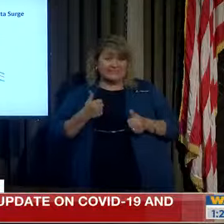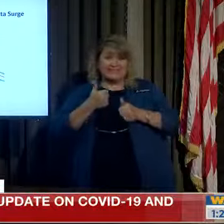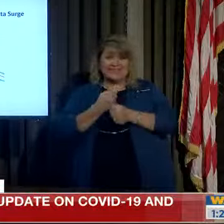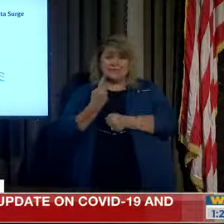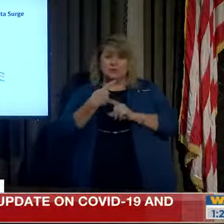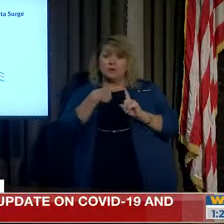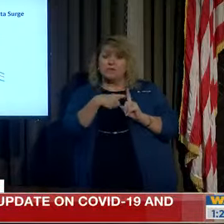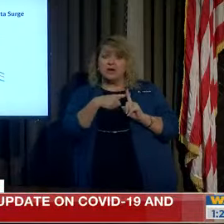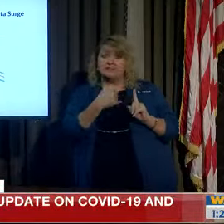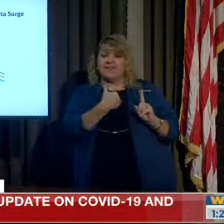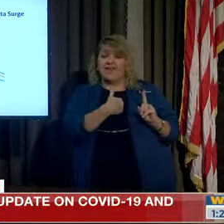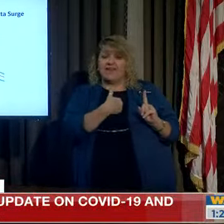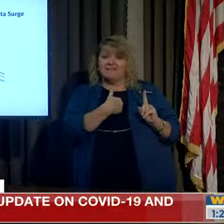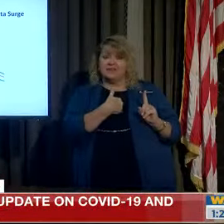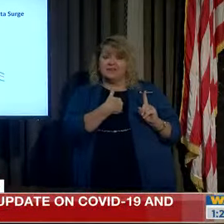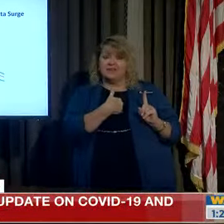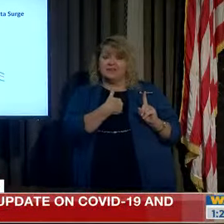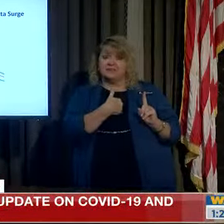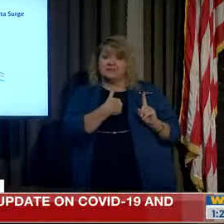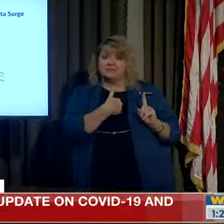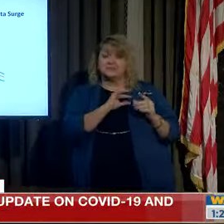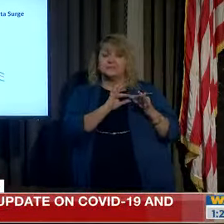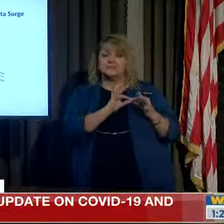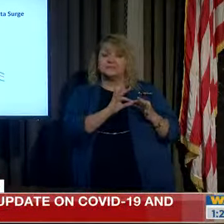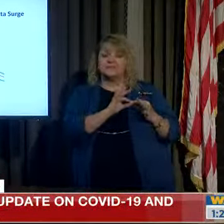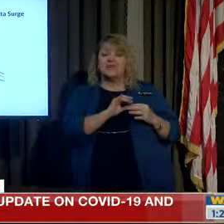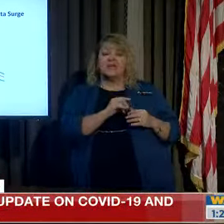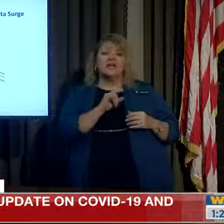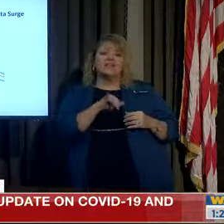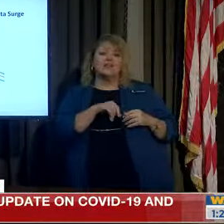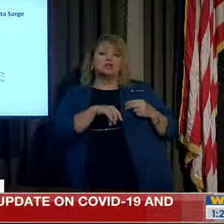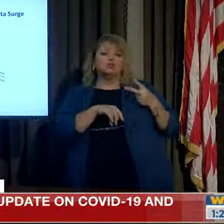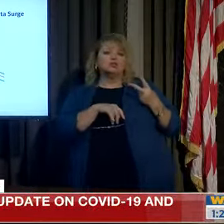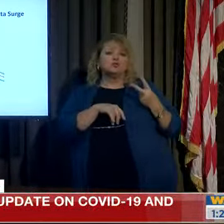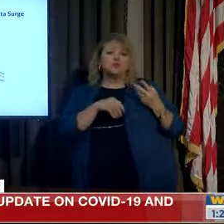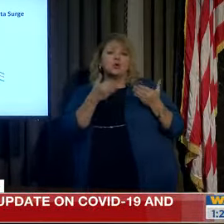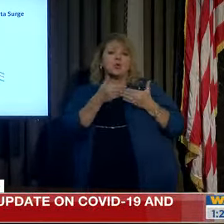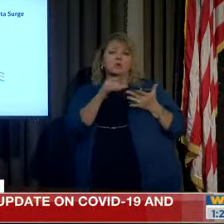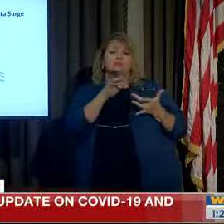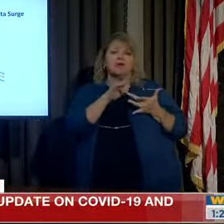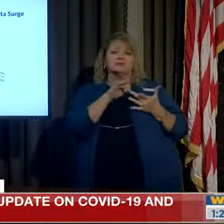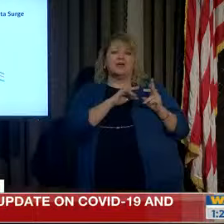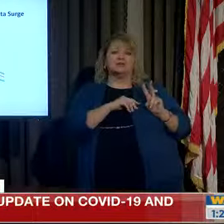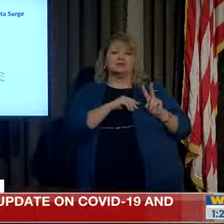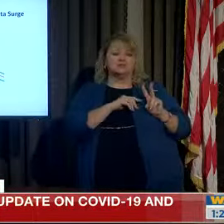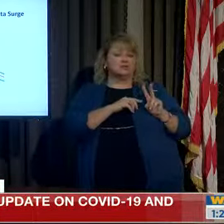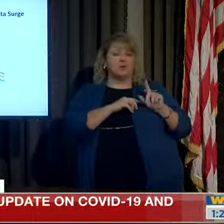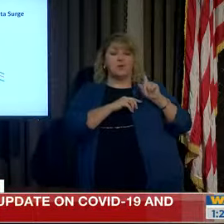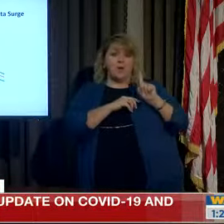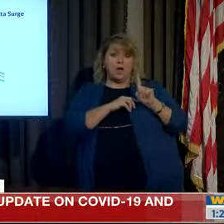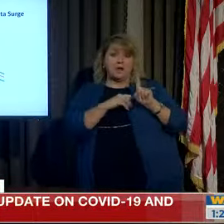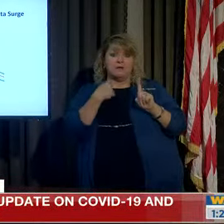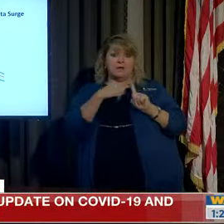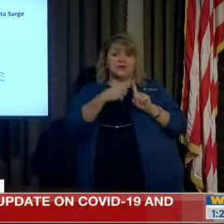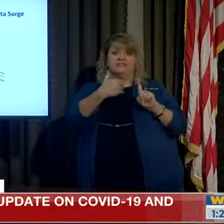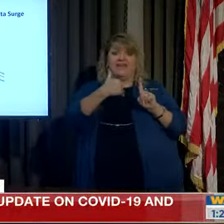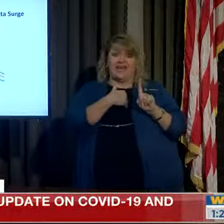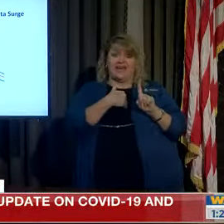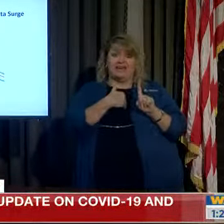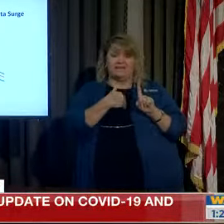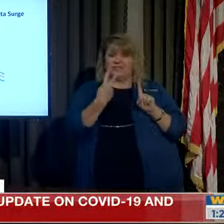case has only been associated with an average of 2 close contacts. So for each positive case, an average of